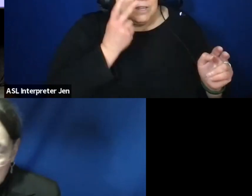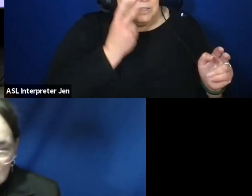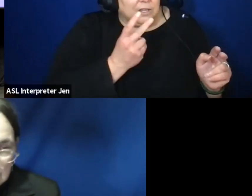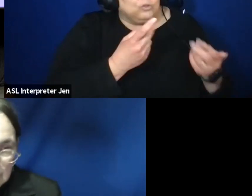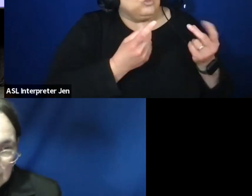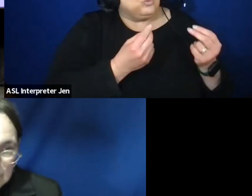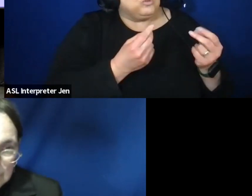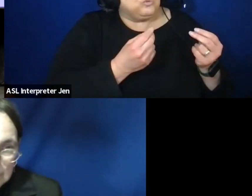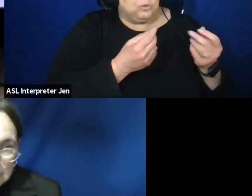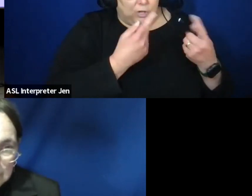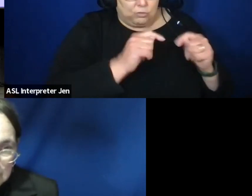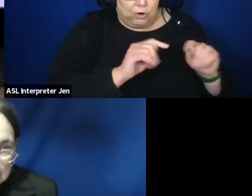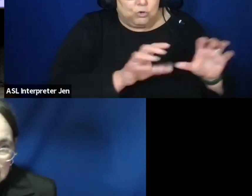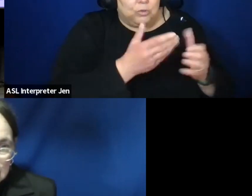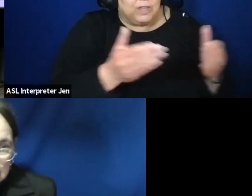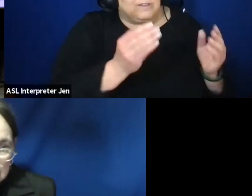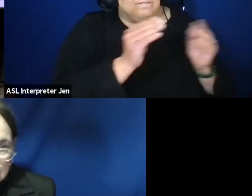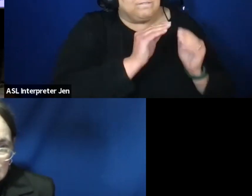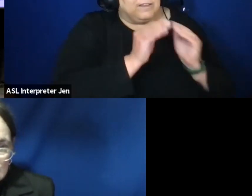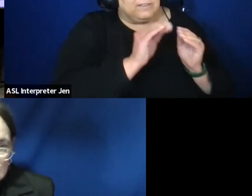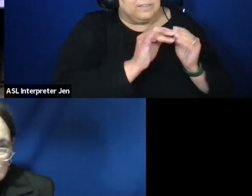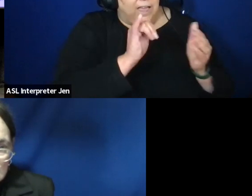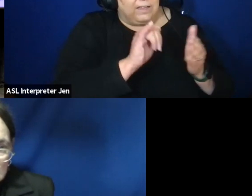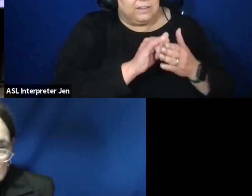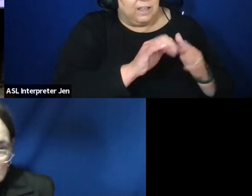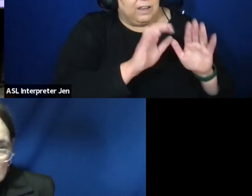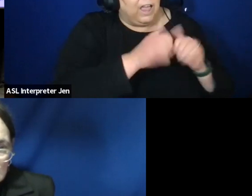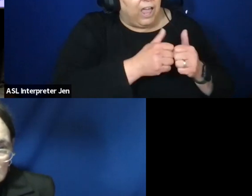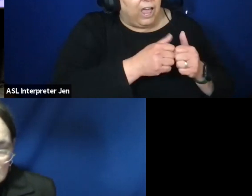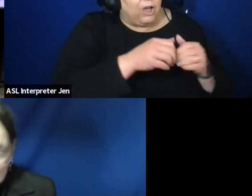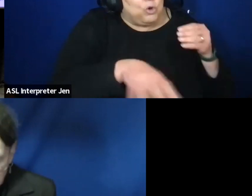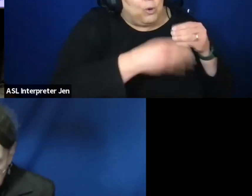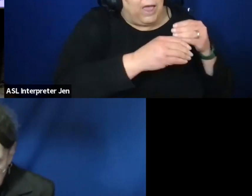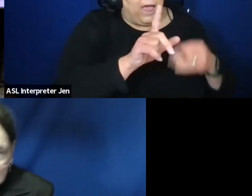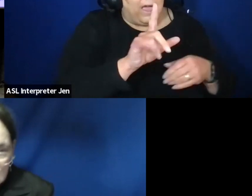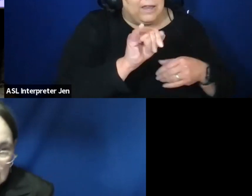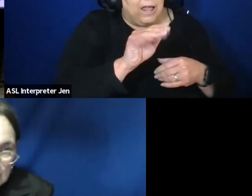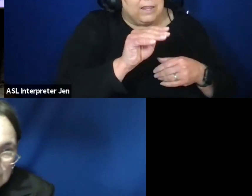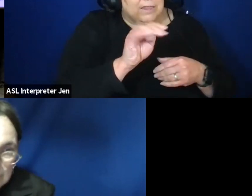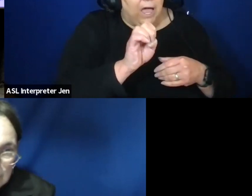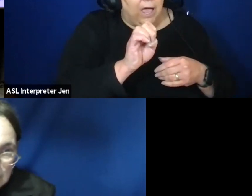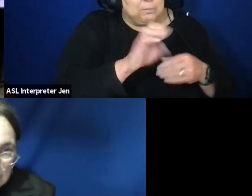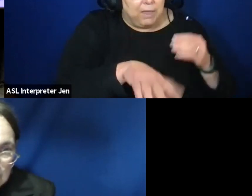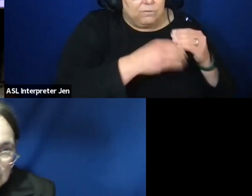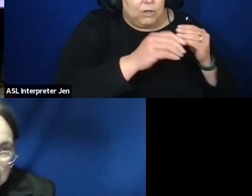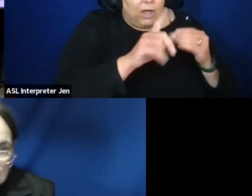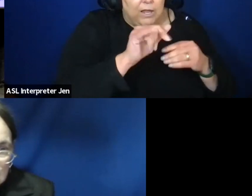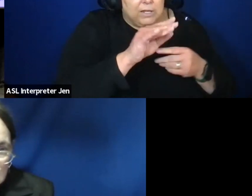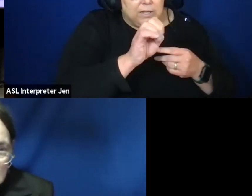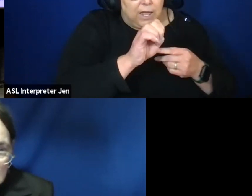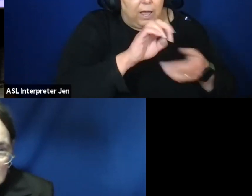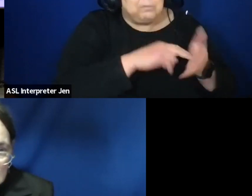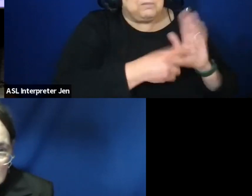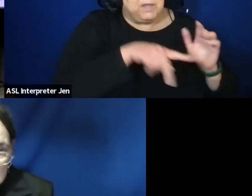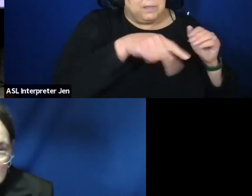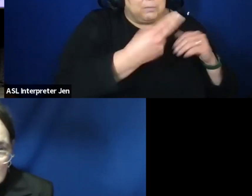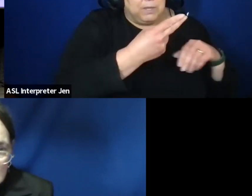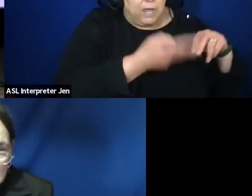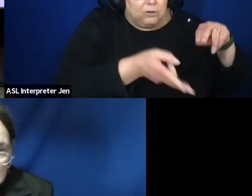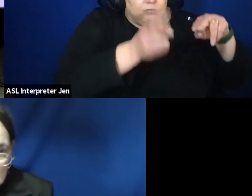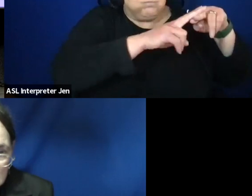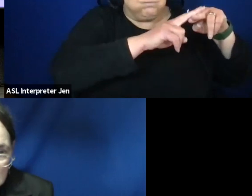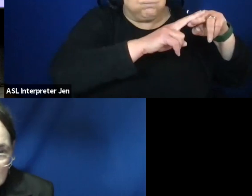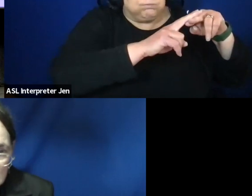doing some things to fix this. And the way you fix this is to add some lime. When you add some lime, the lime will bring the pH up